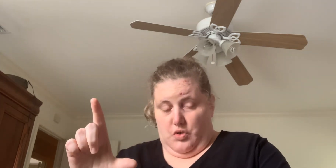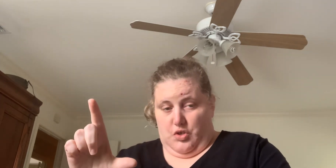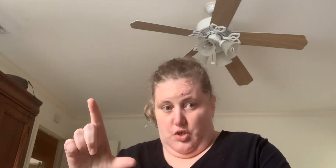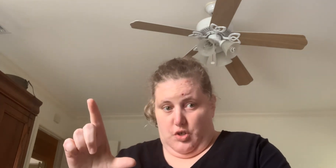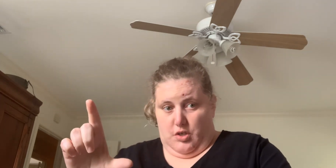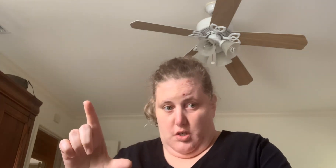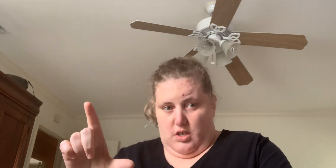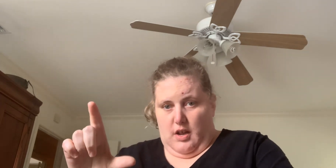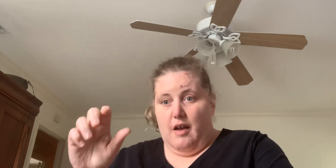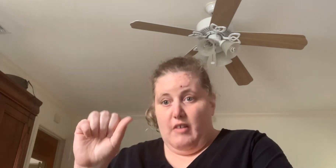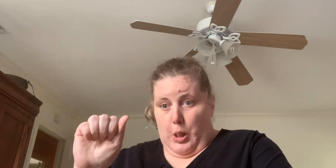of aluminum.